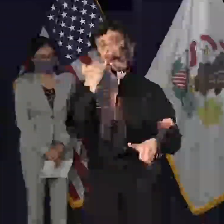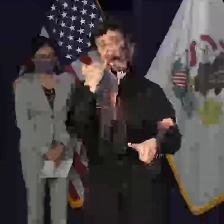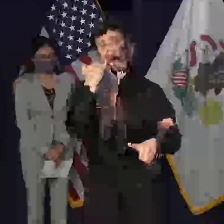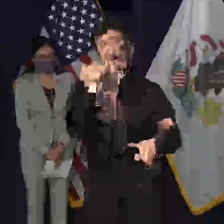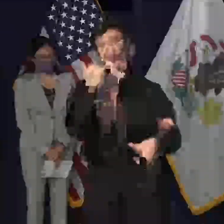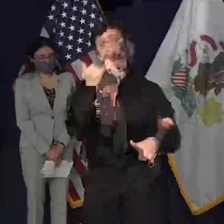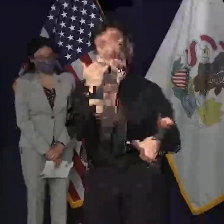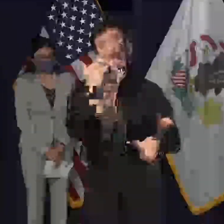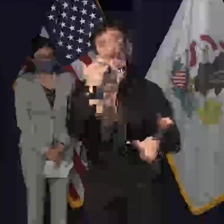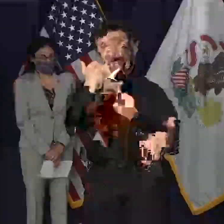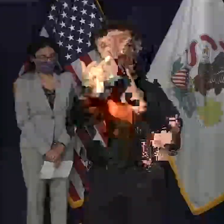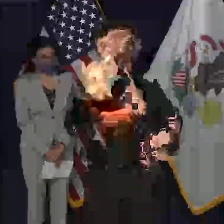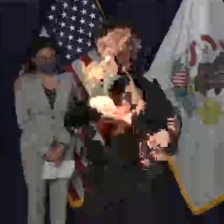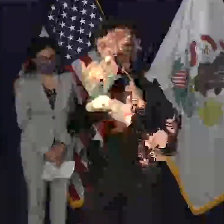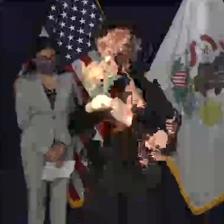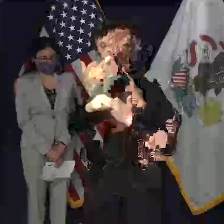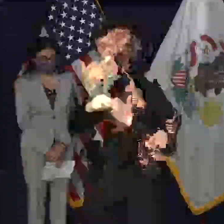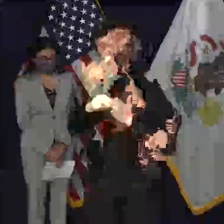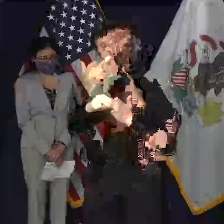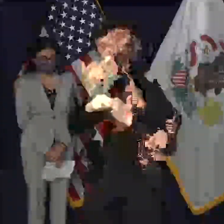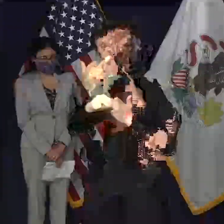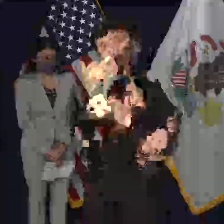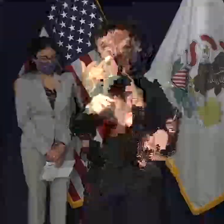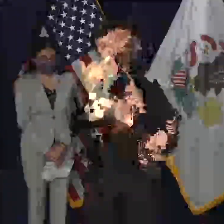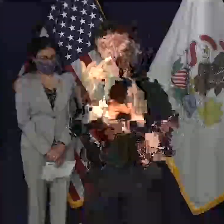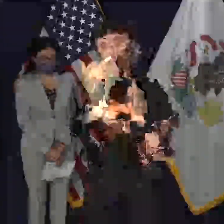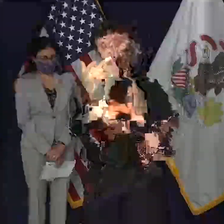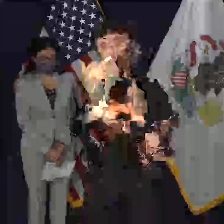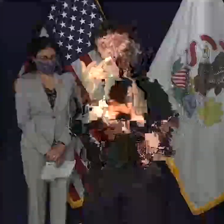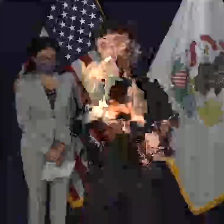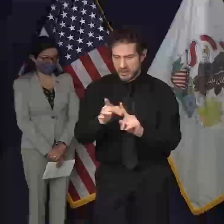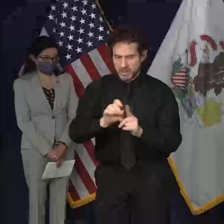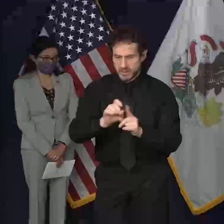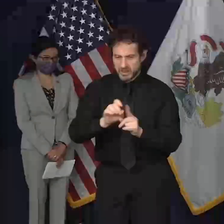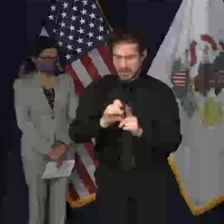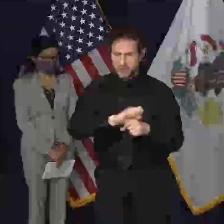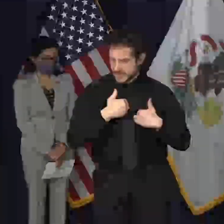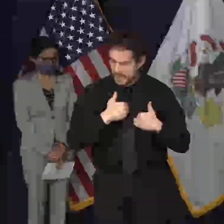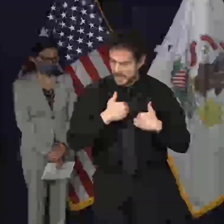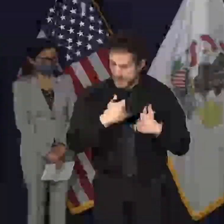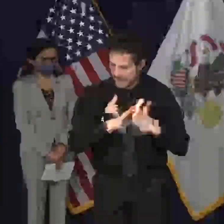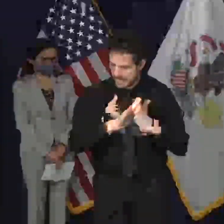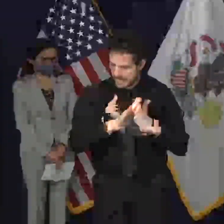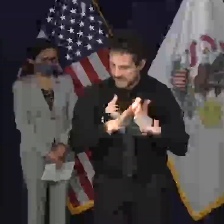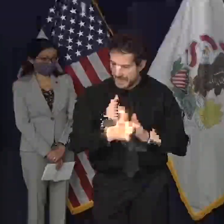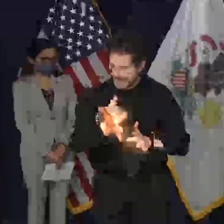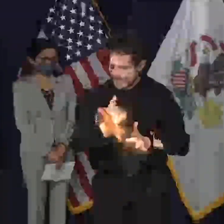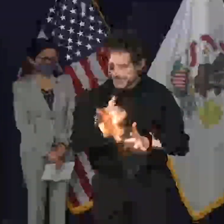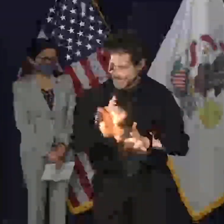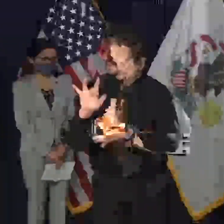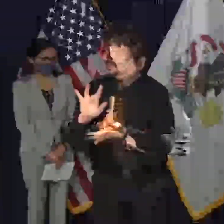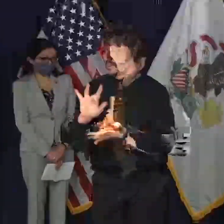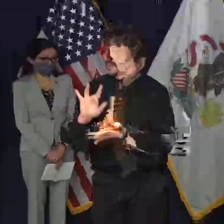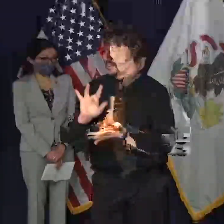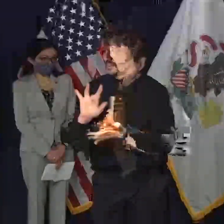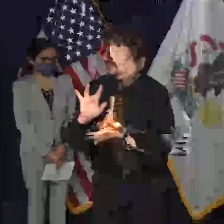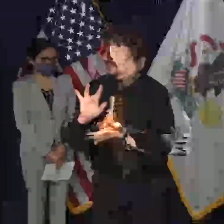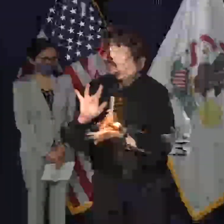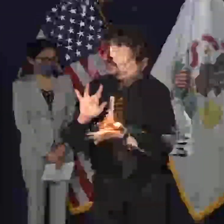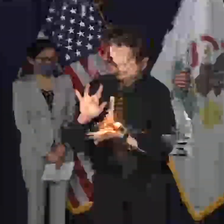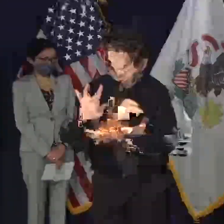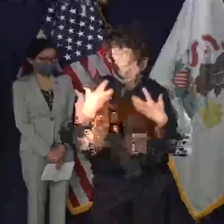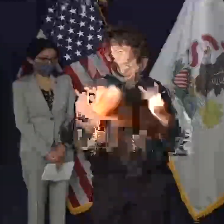we know can actually decrease either hospitalization rate or fatality, that would be a completely different story than what we have